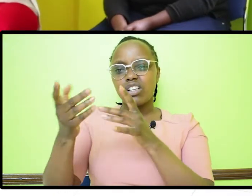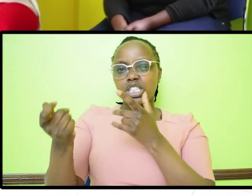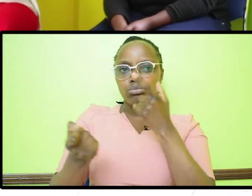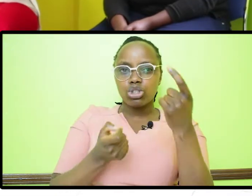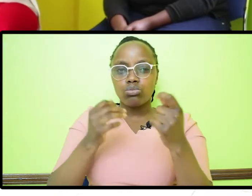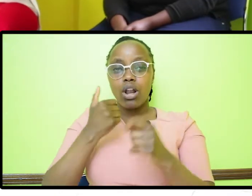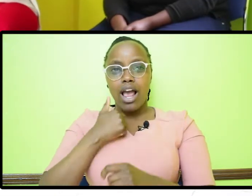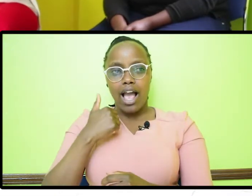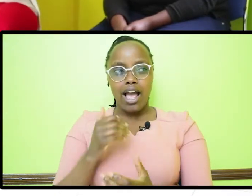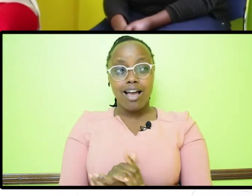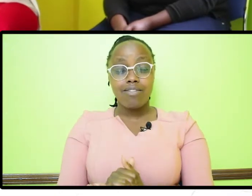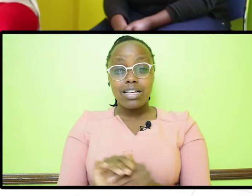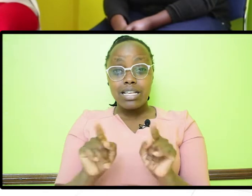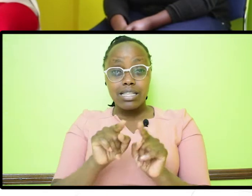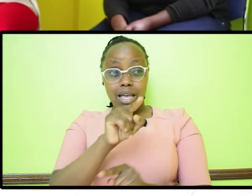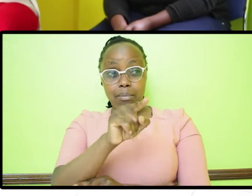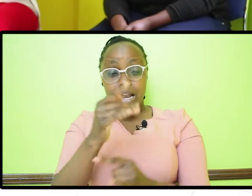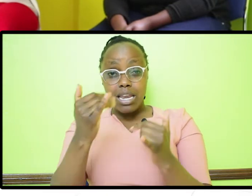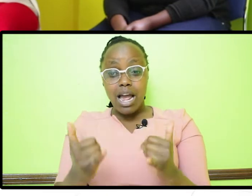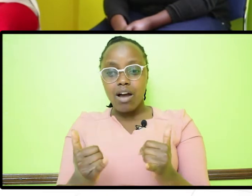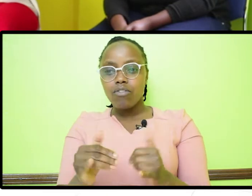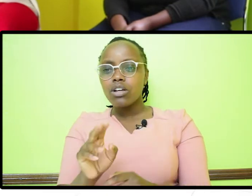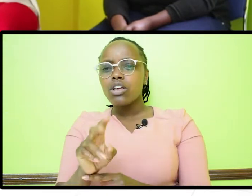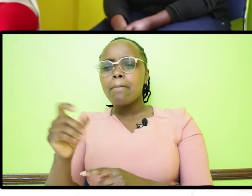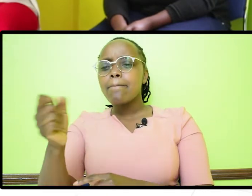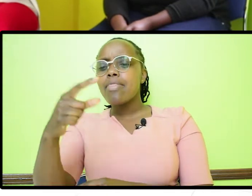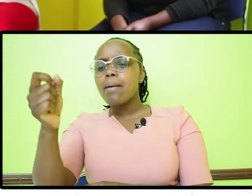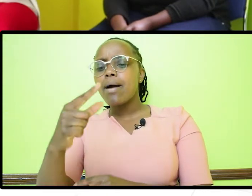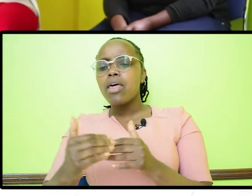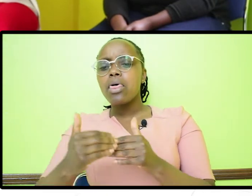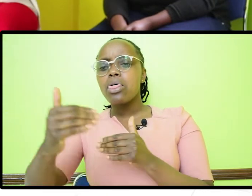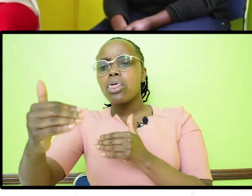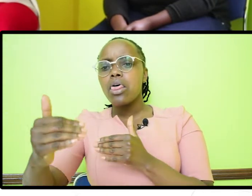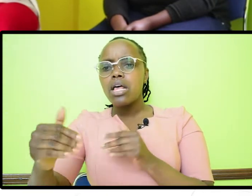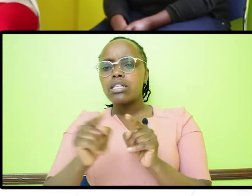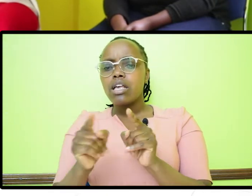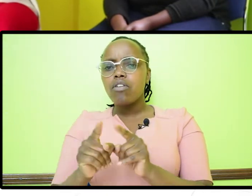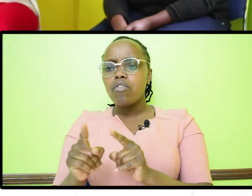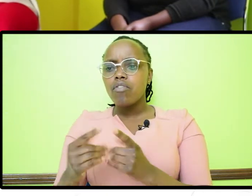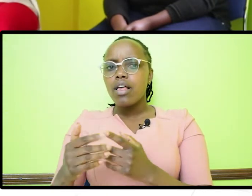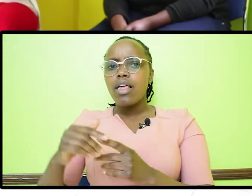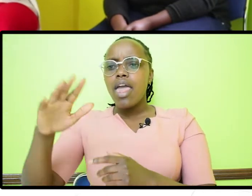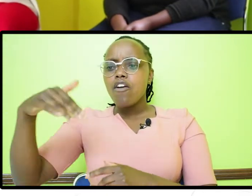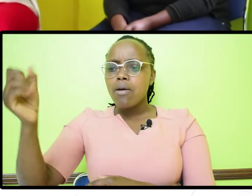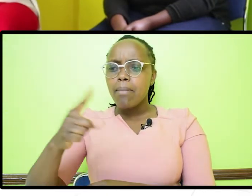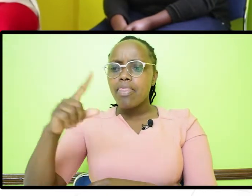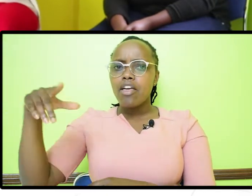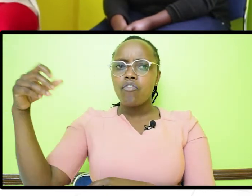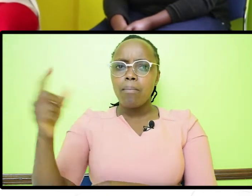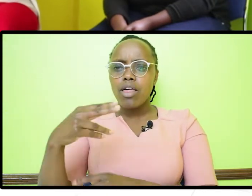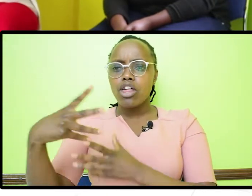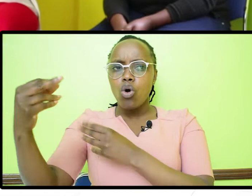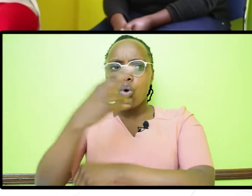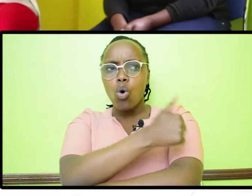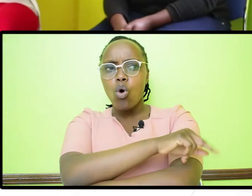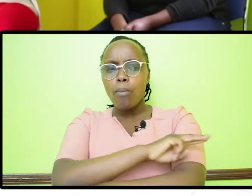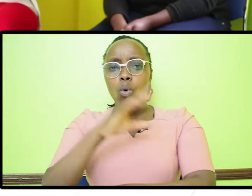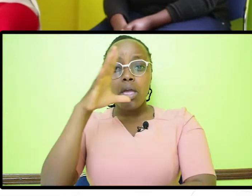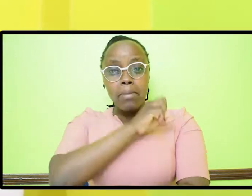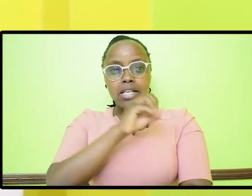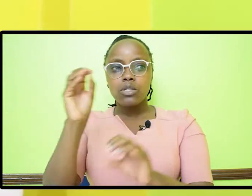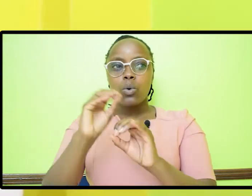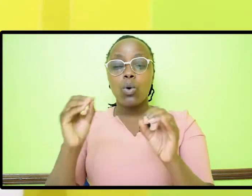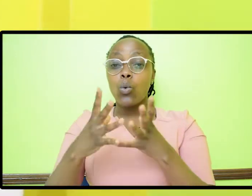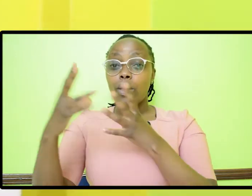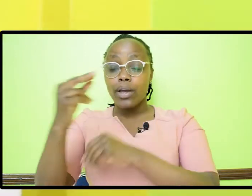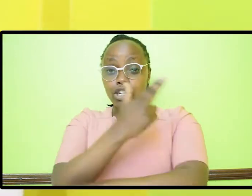Perfect. Yeah. And you worked now the remaining months, every month to the clinic? Every month. You took her to